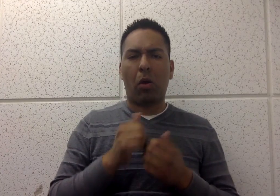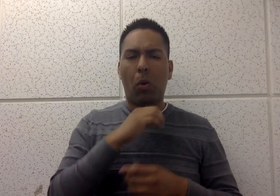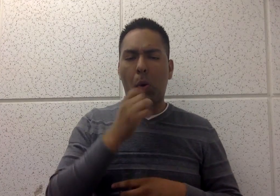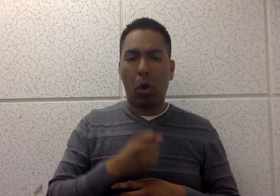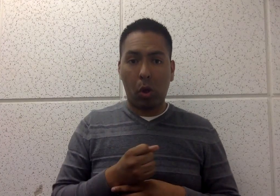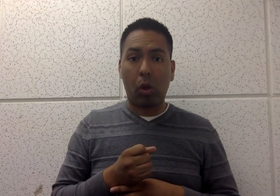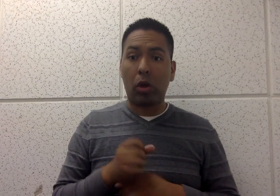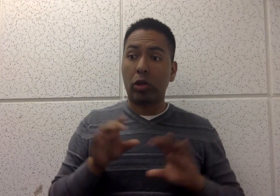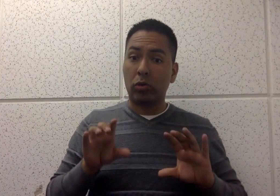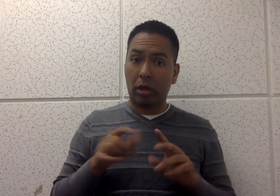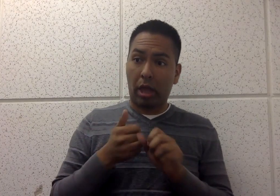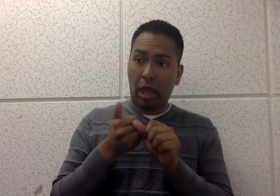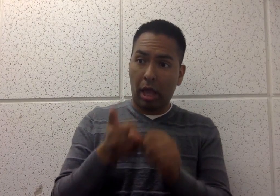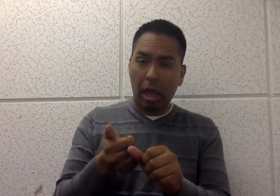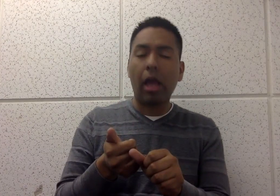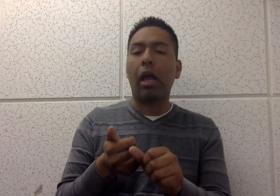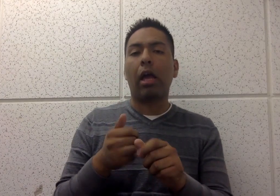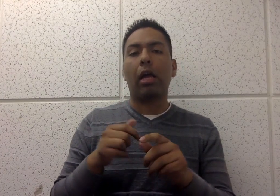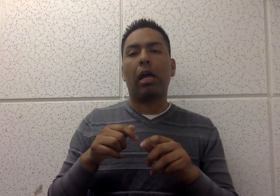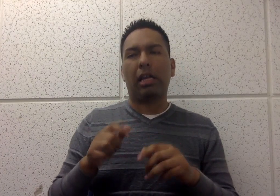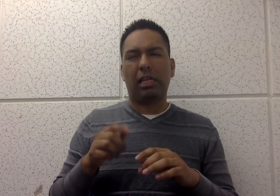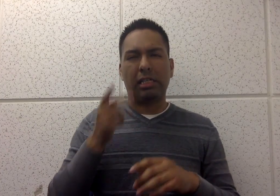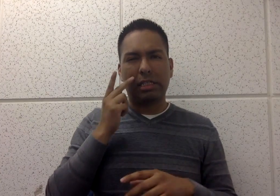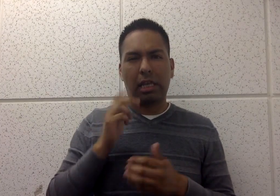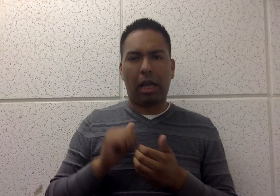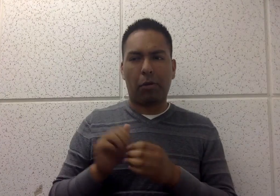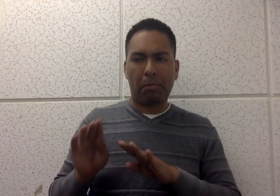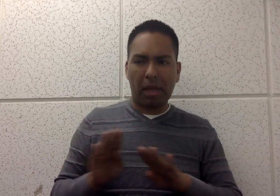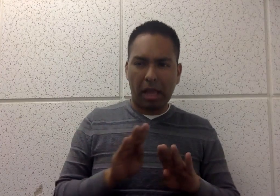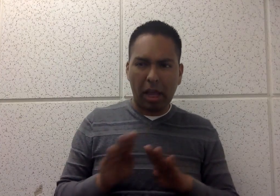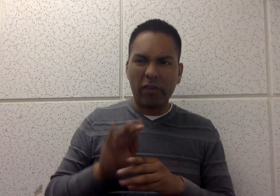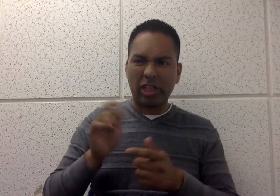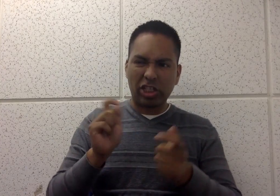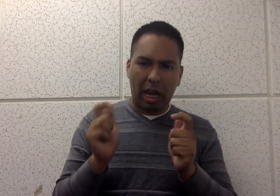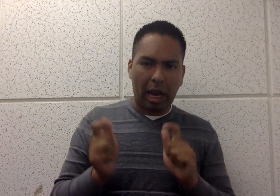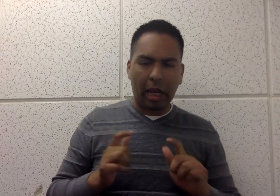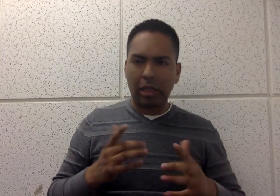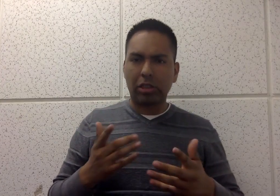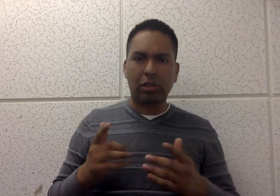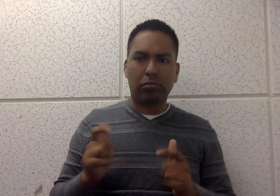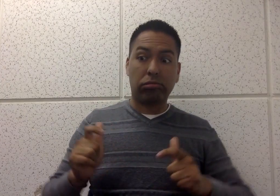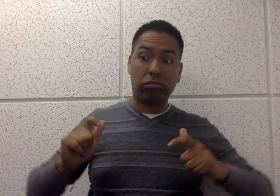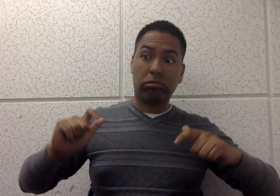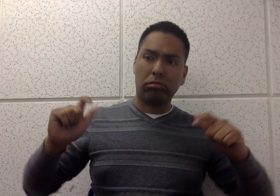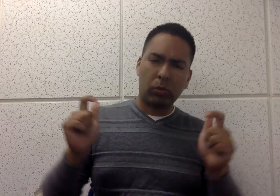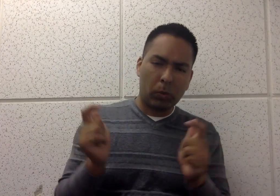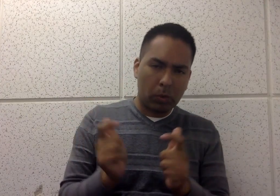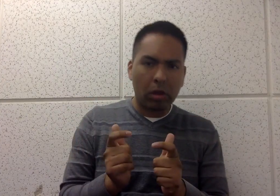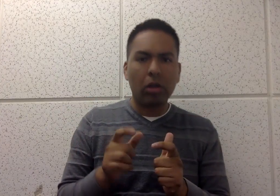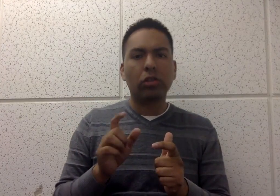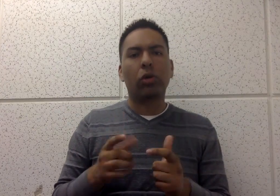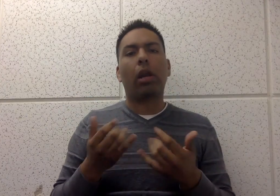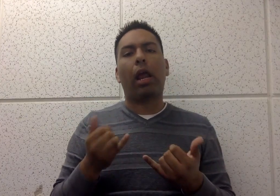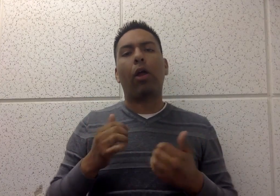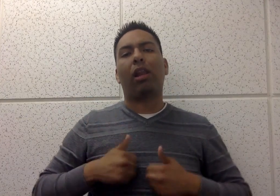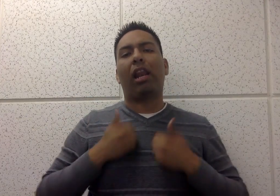behavior changes as the colony gets older and larger. So I want to tell you about the life cycle of a colony. So ants never make